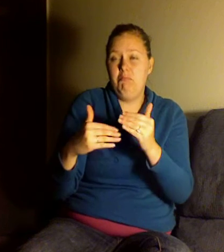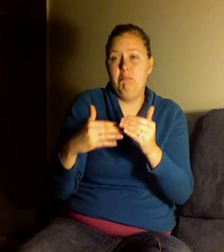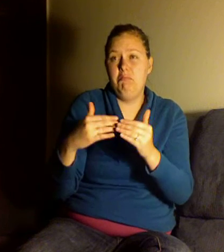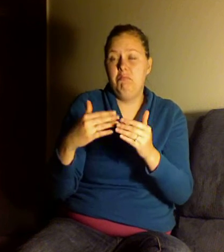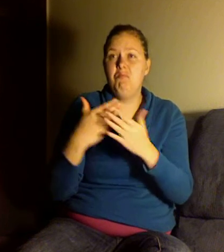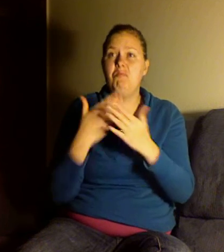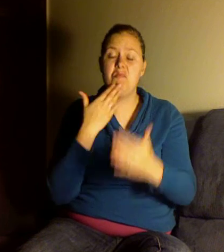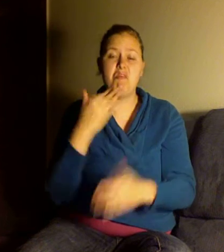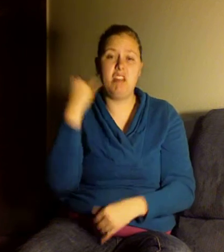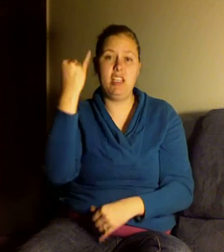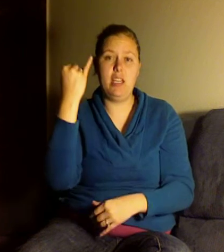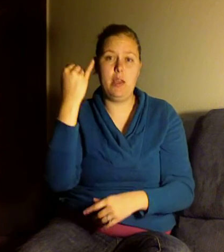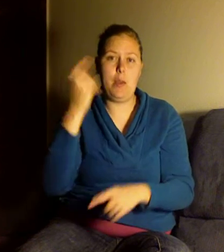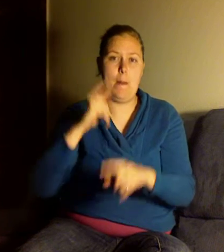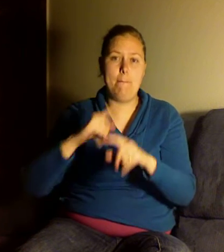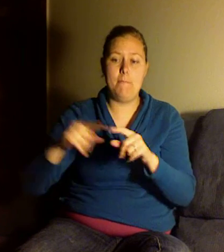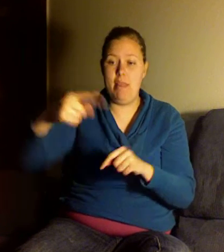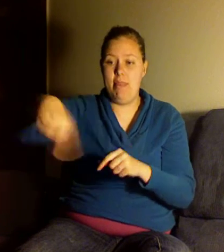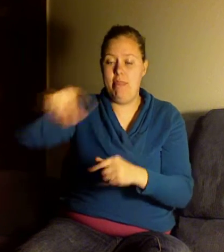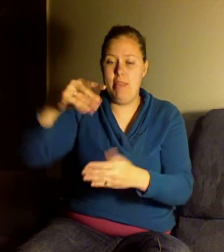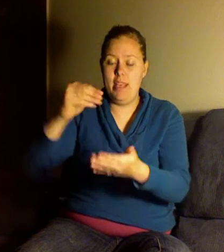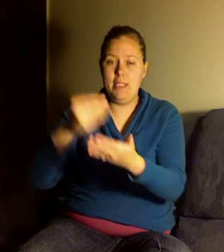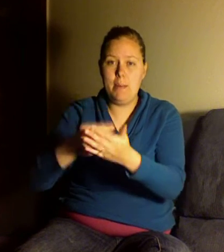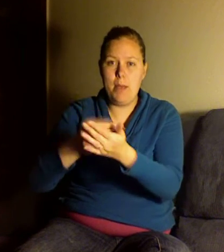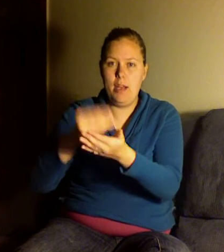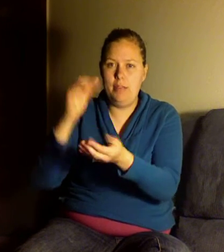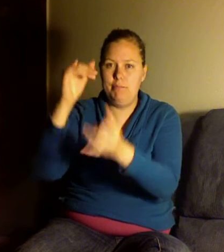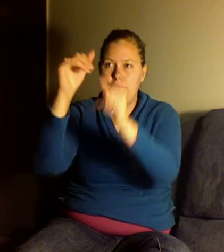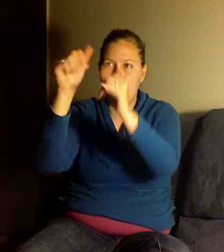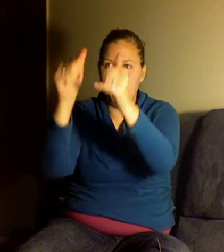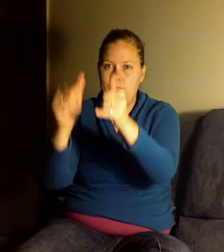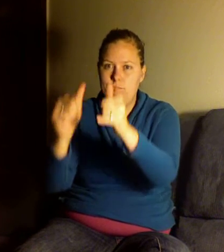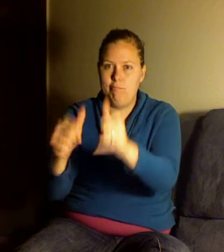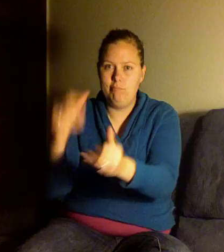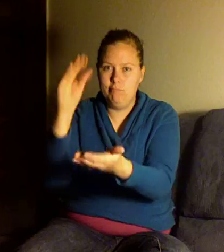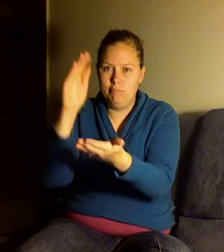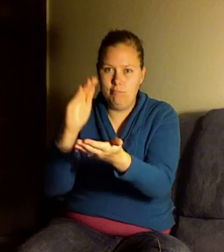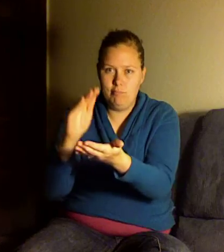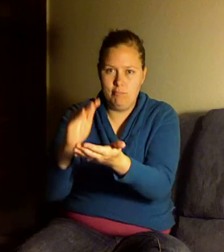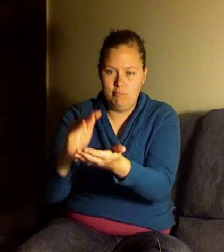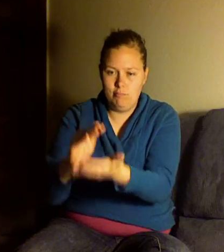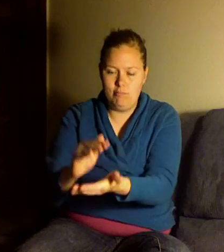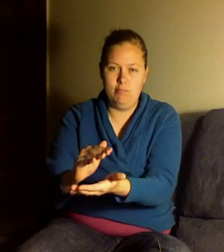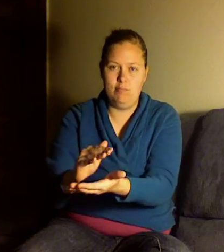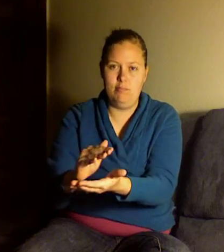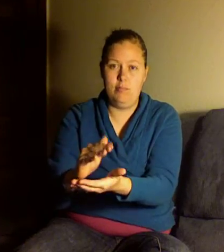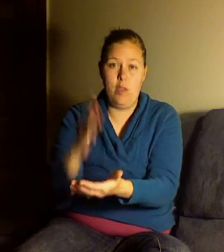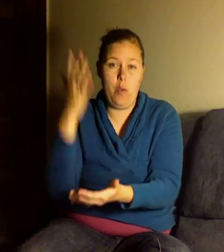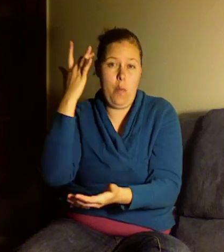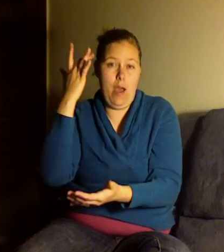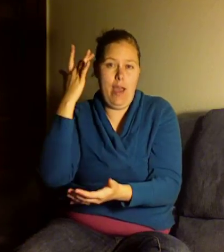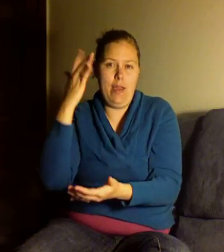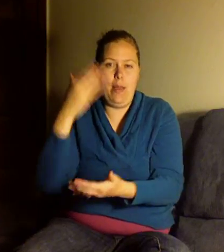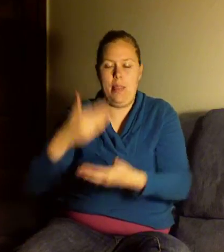that this trust is going to start shrinking, because of all the retiring of the baby boomers, and we